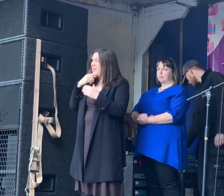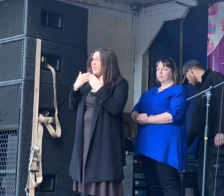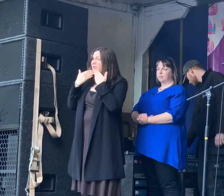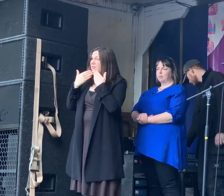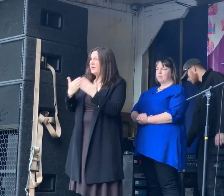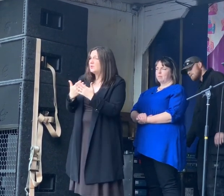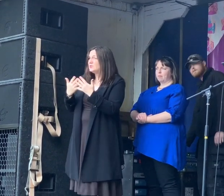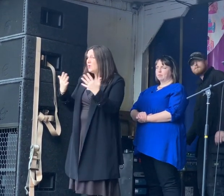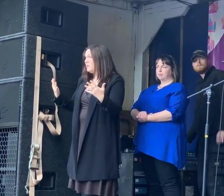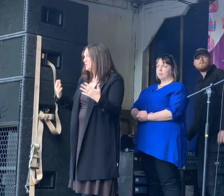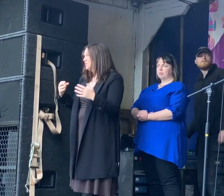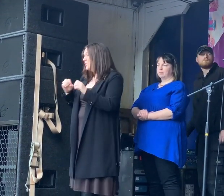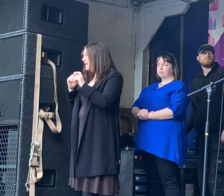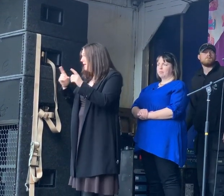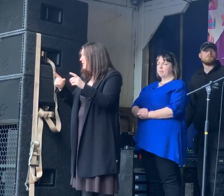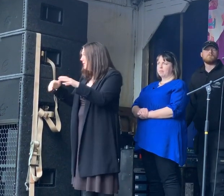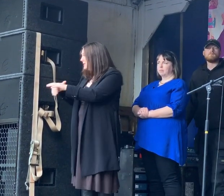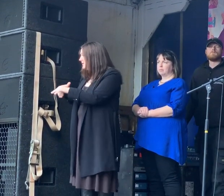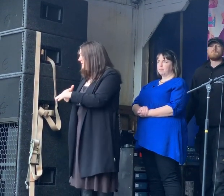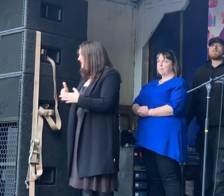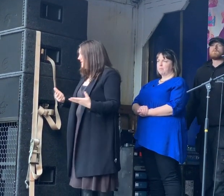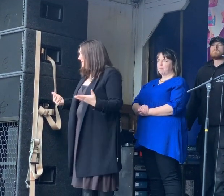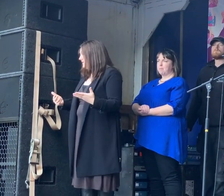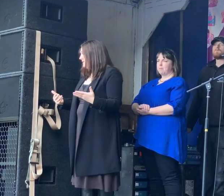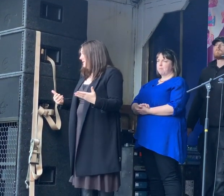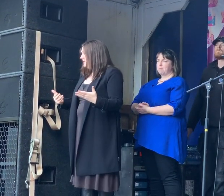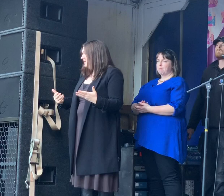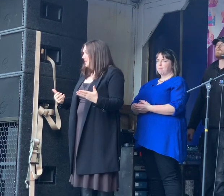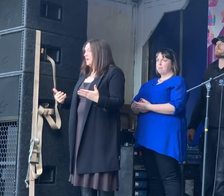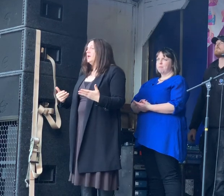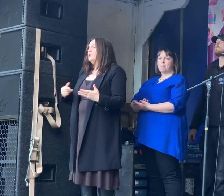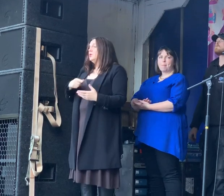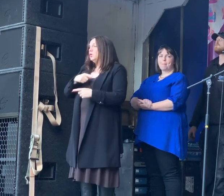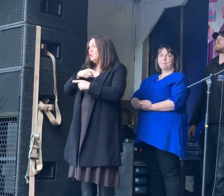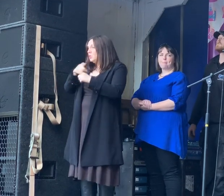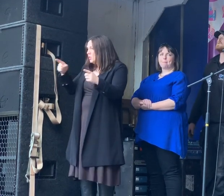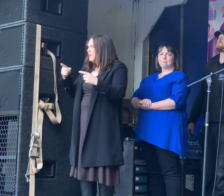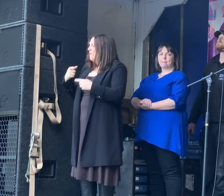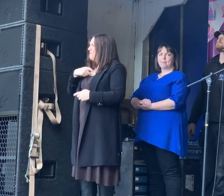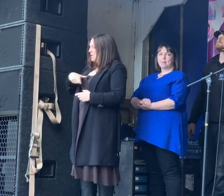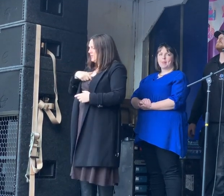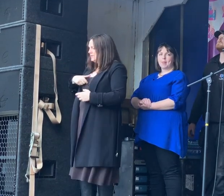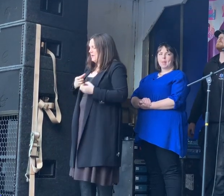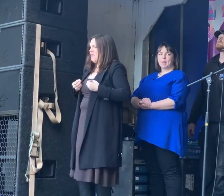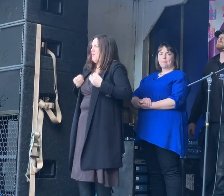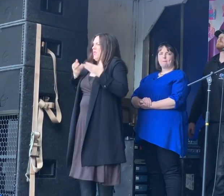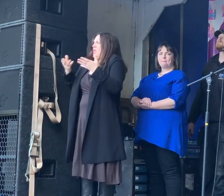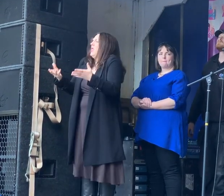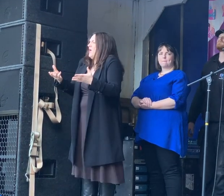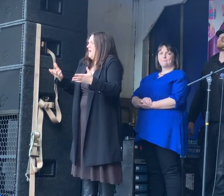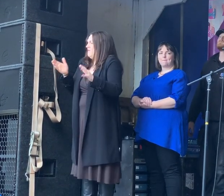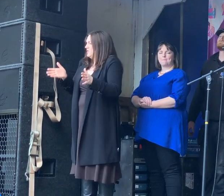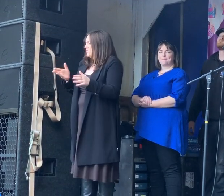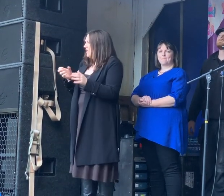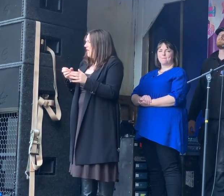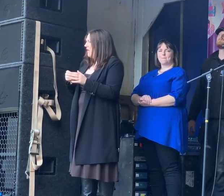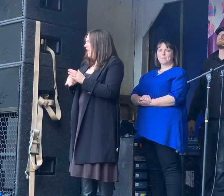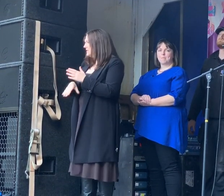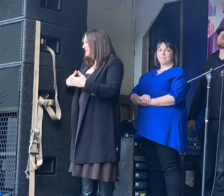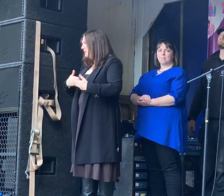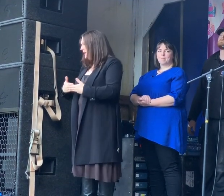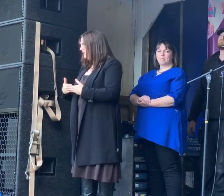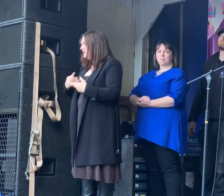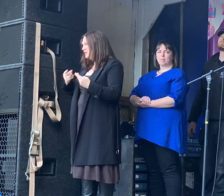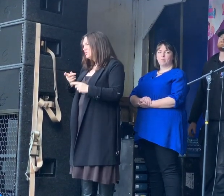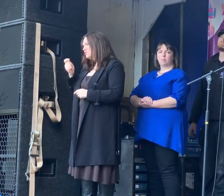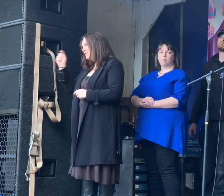to absolutely everybody. When you disclose such a personal part of your life, when you've lost a baby and you've had to